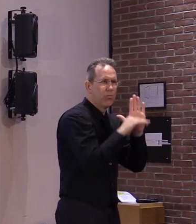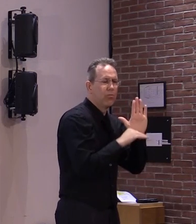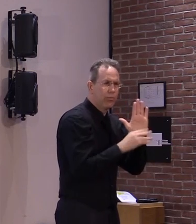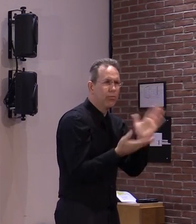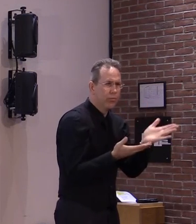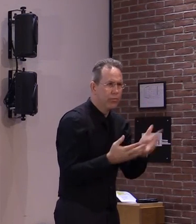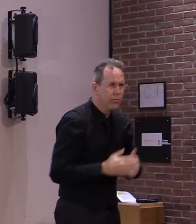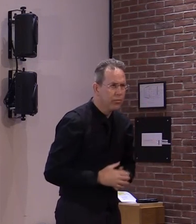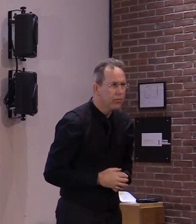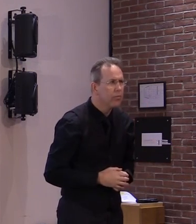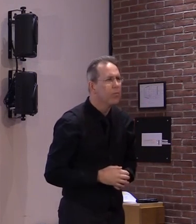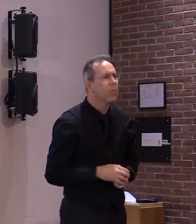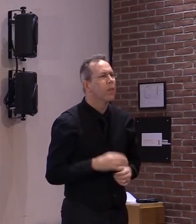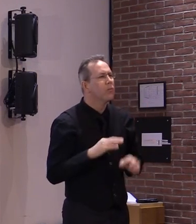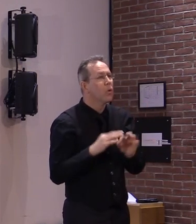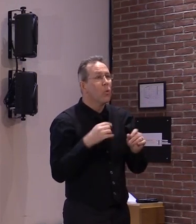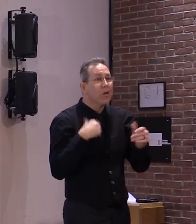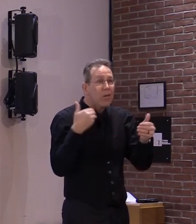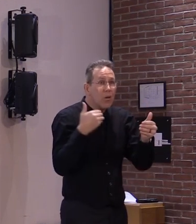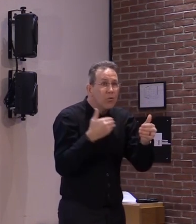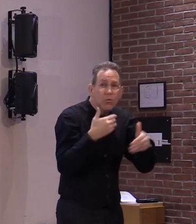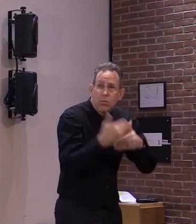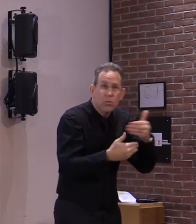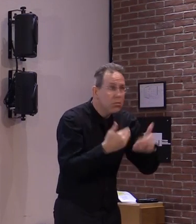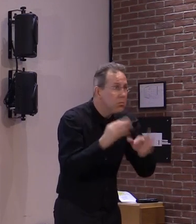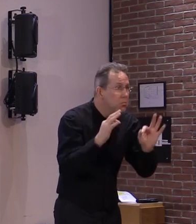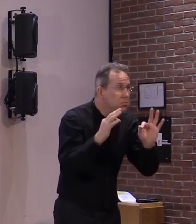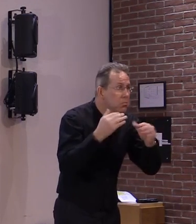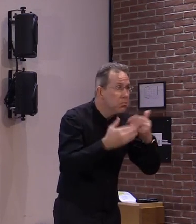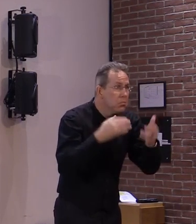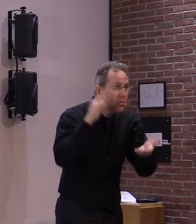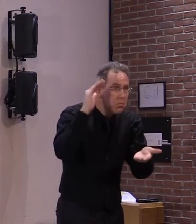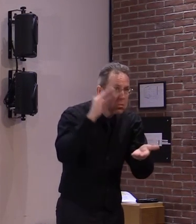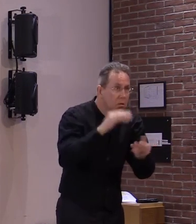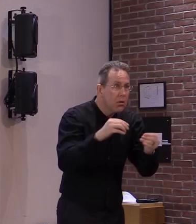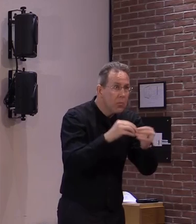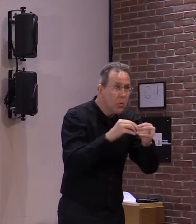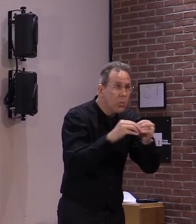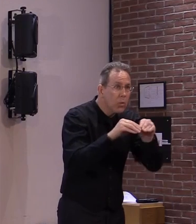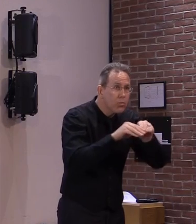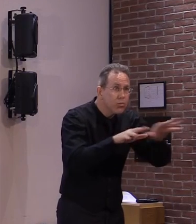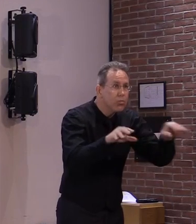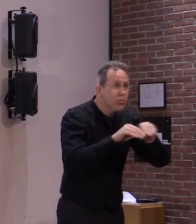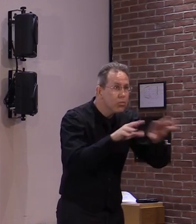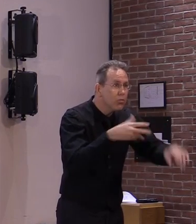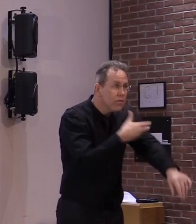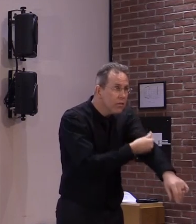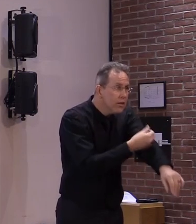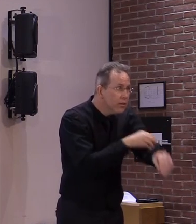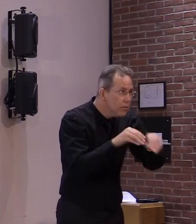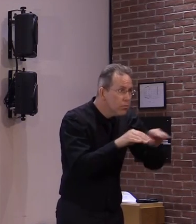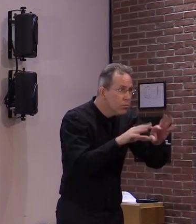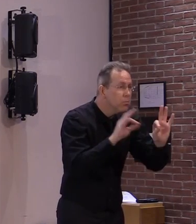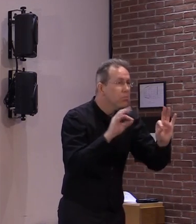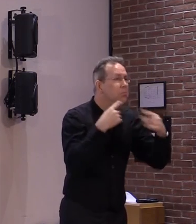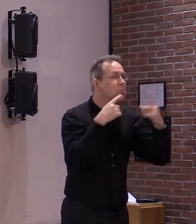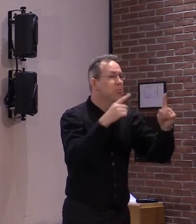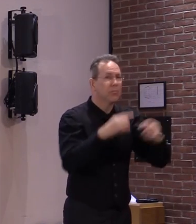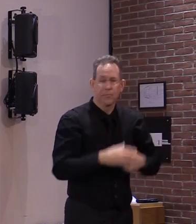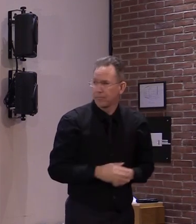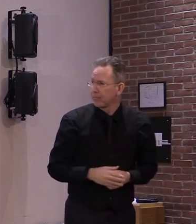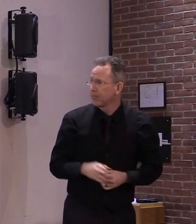the further progress on our vaccination program. On the hospitalization front, we continue to see improvement in our statewide